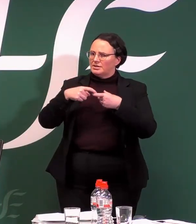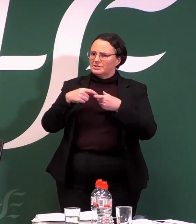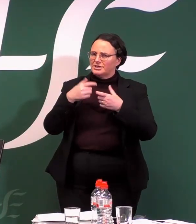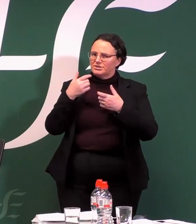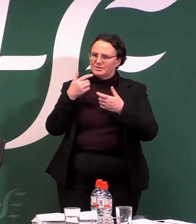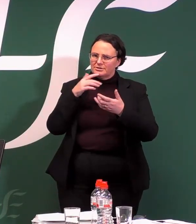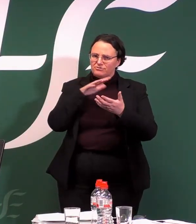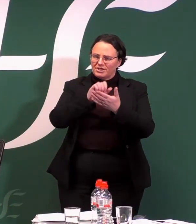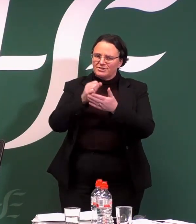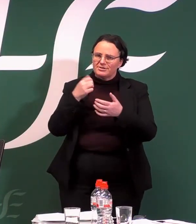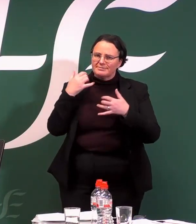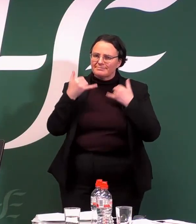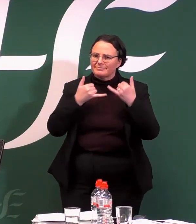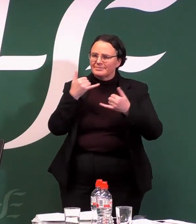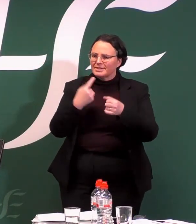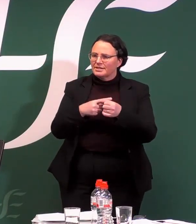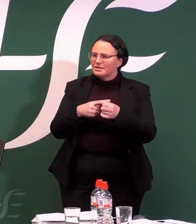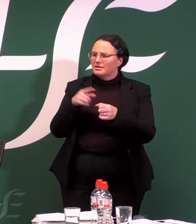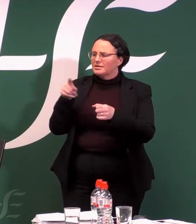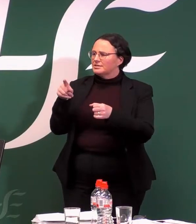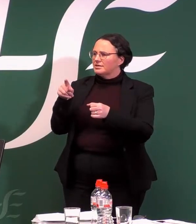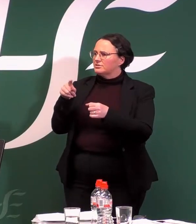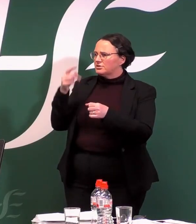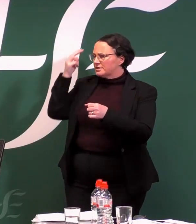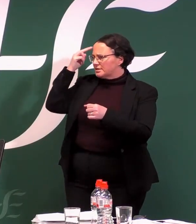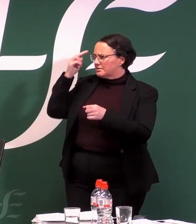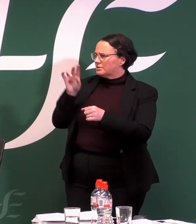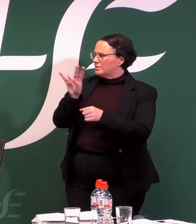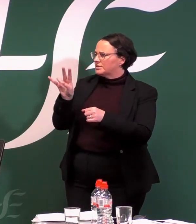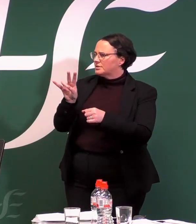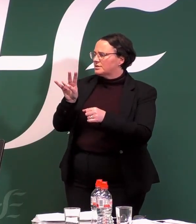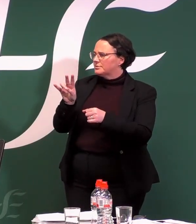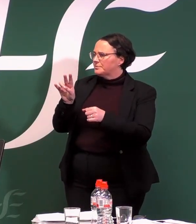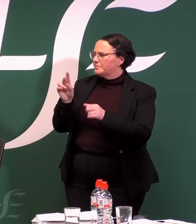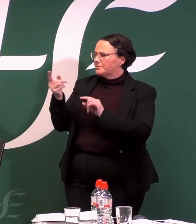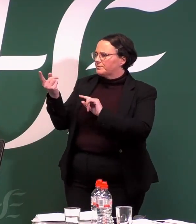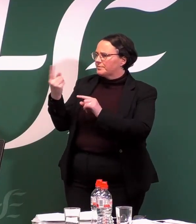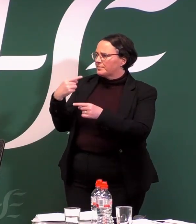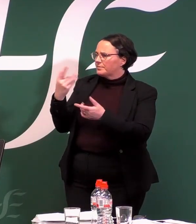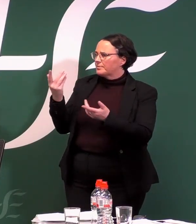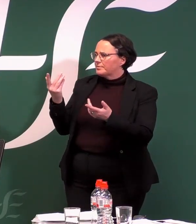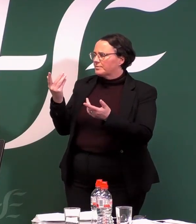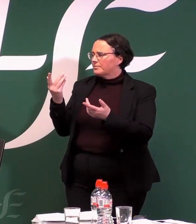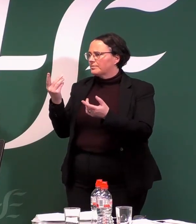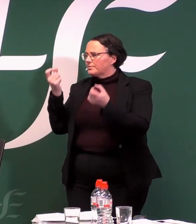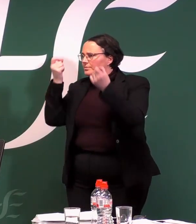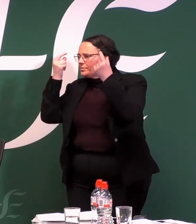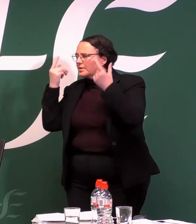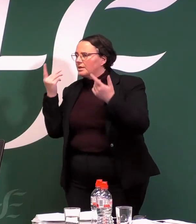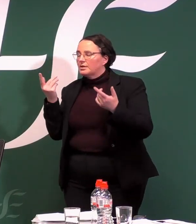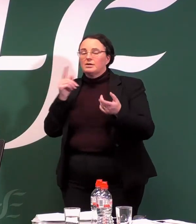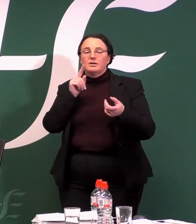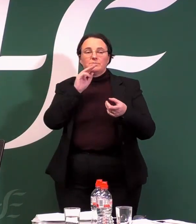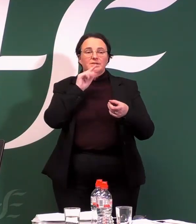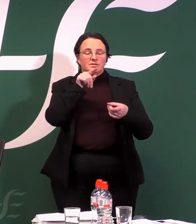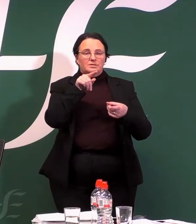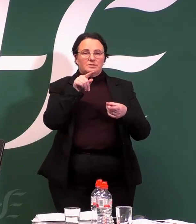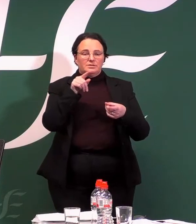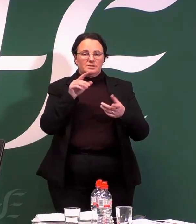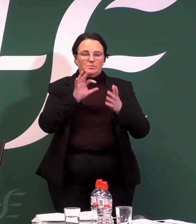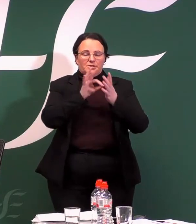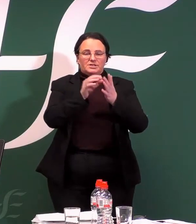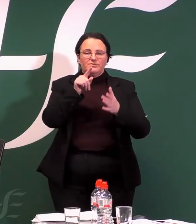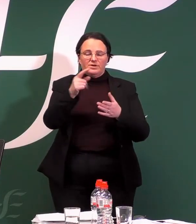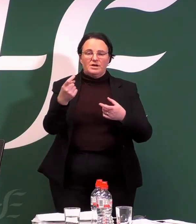And if contact tracing, I don't understand the question. Perhaps you could. Sorry, that point about contact tracing